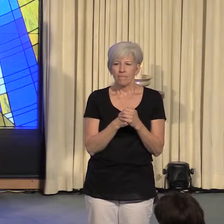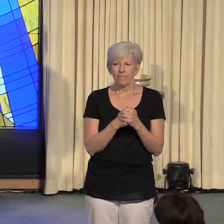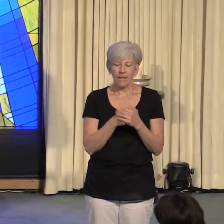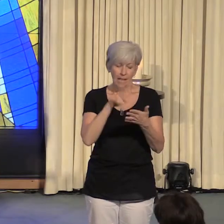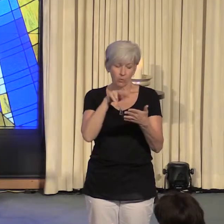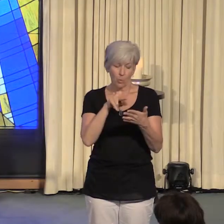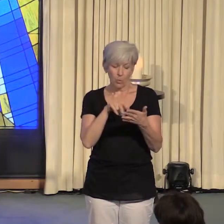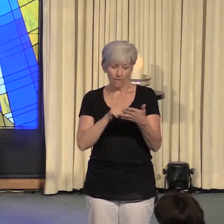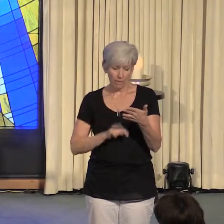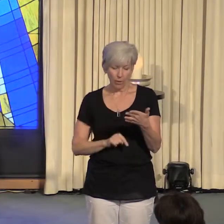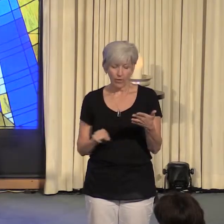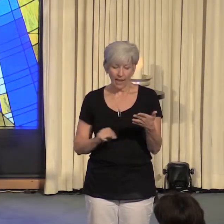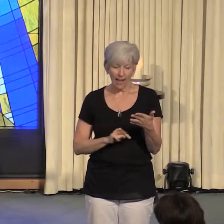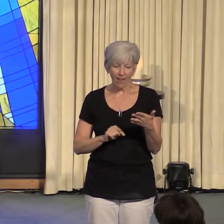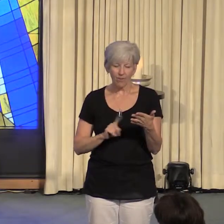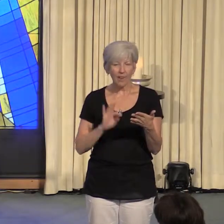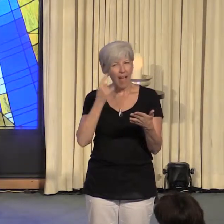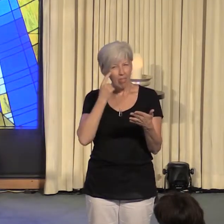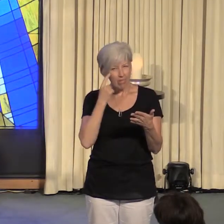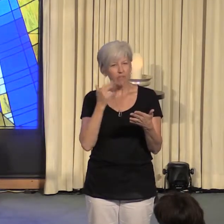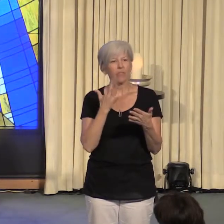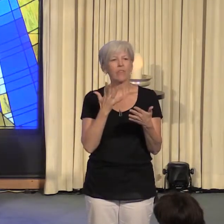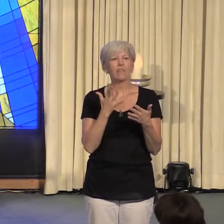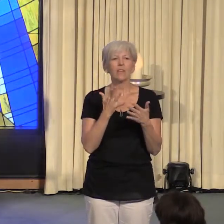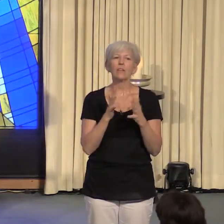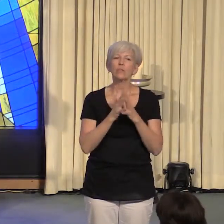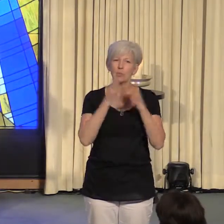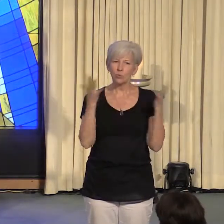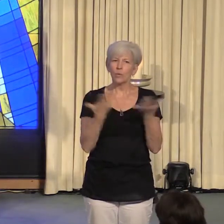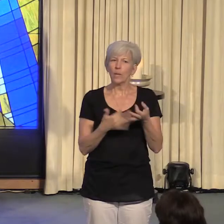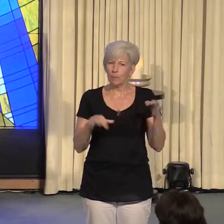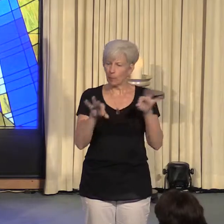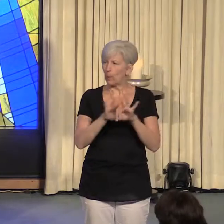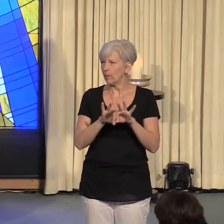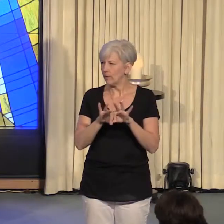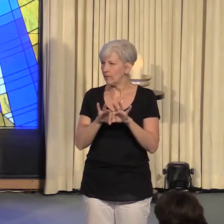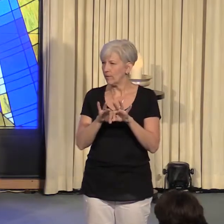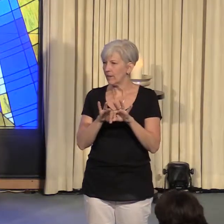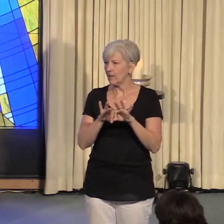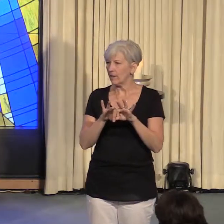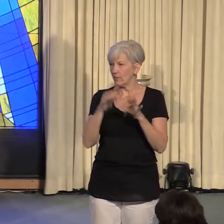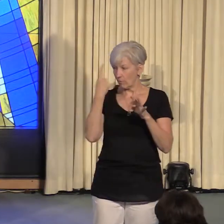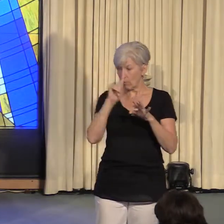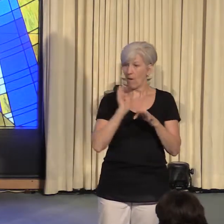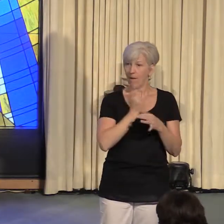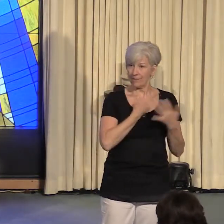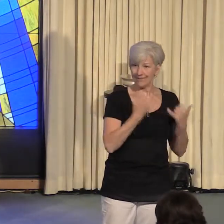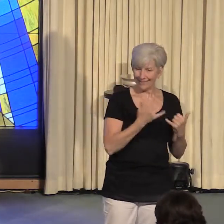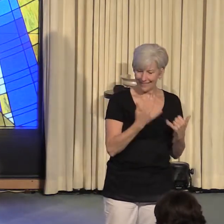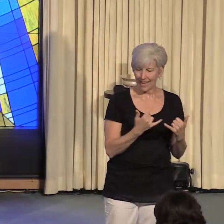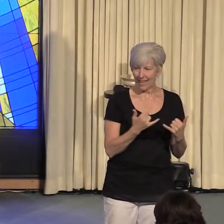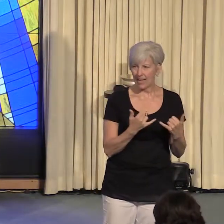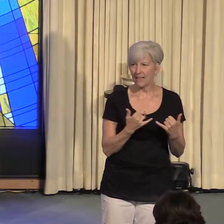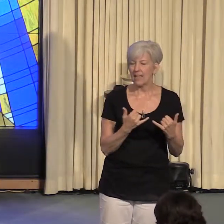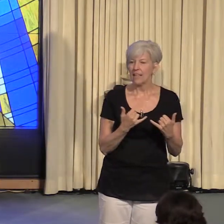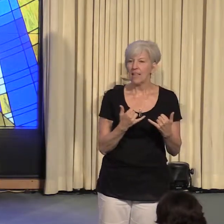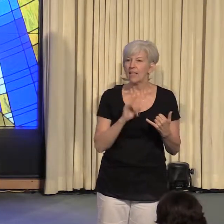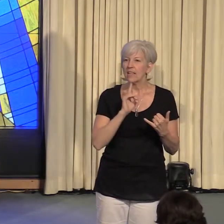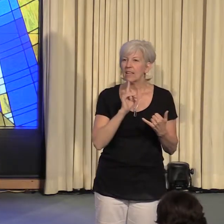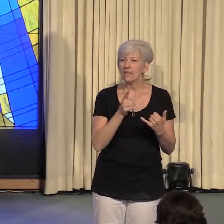this is, I think, the thing that is really pertinent to us today, unless you are going to go into combat. And what